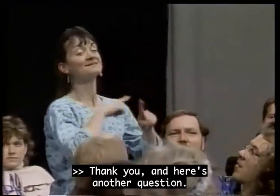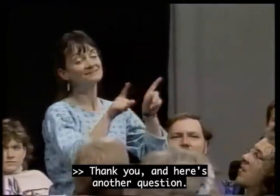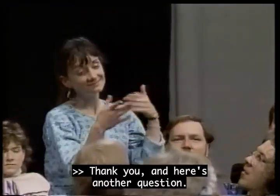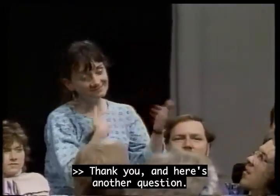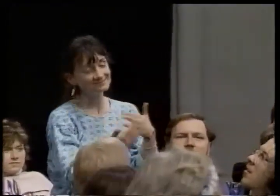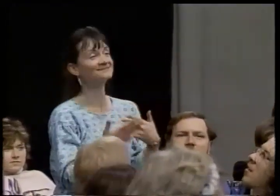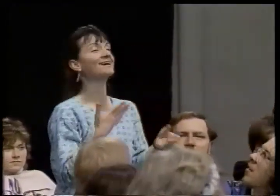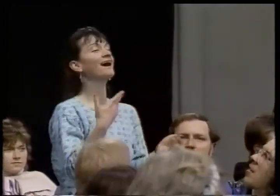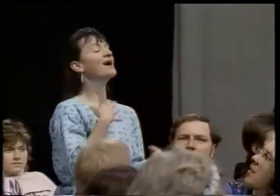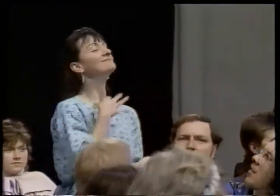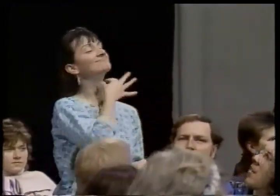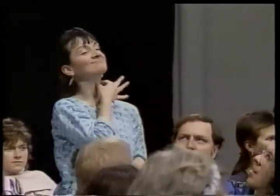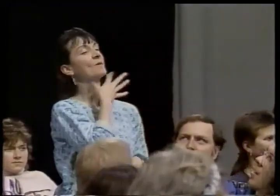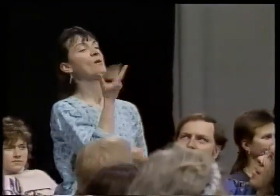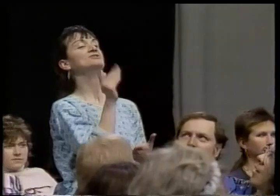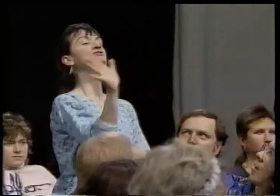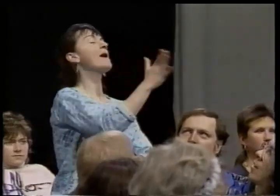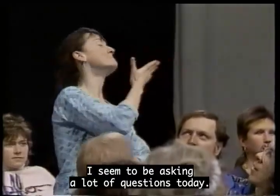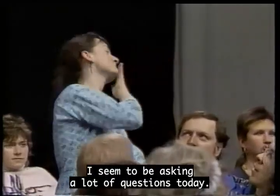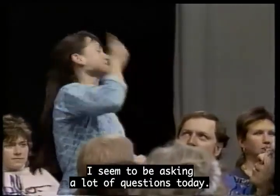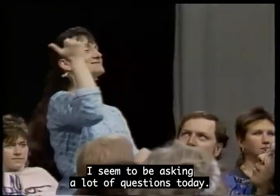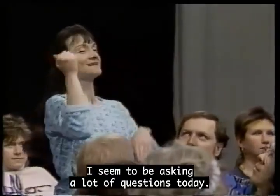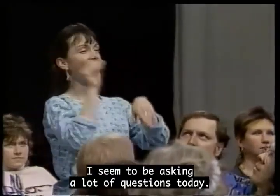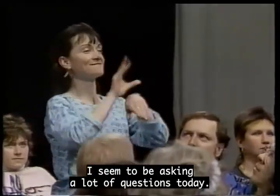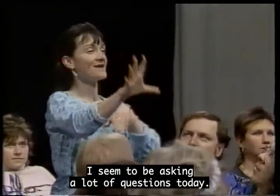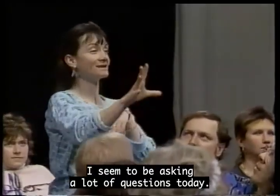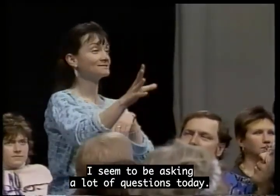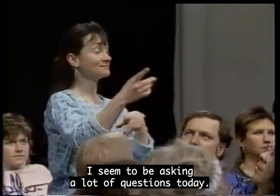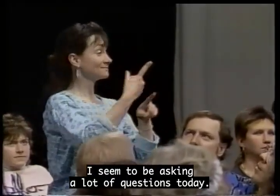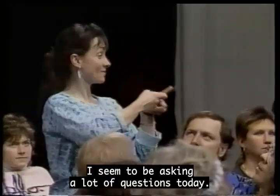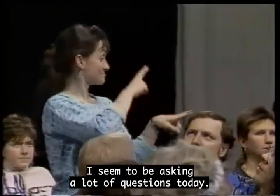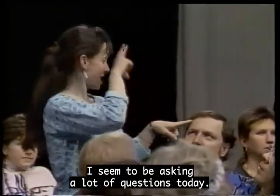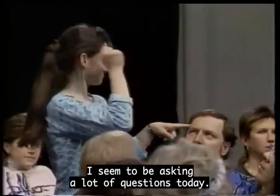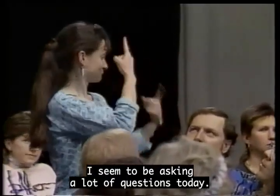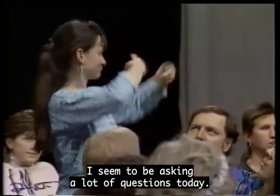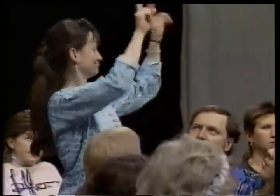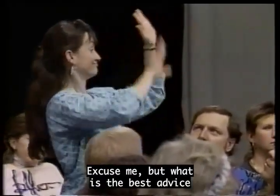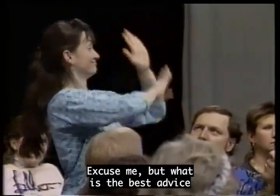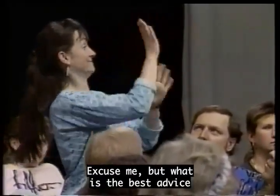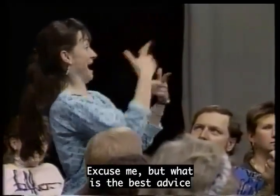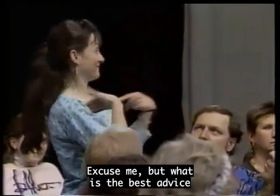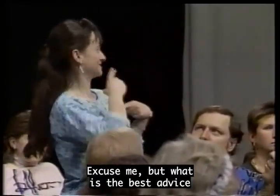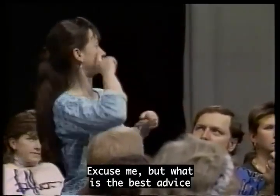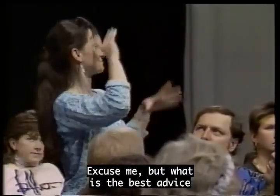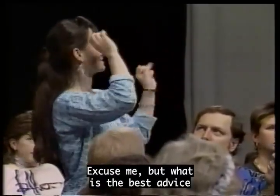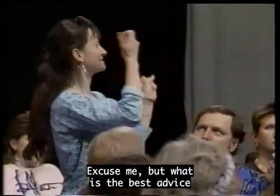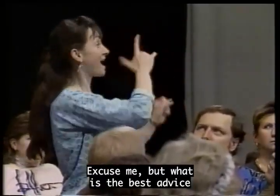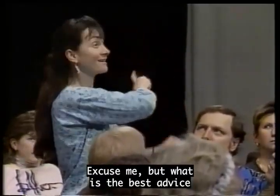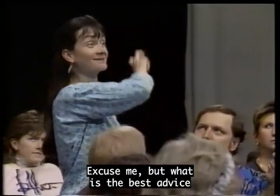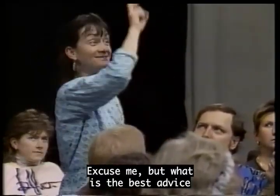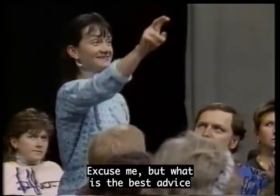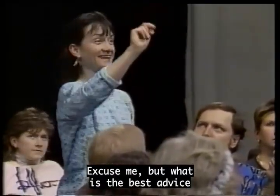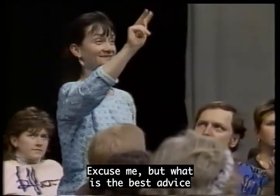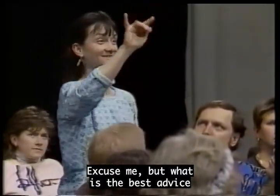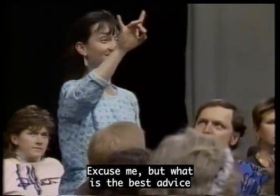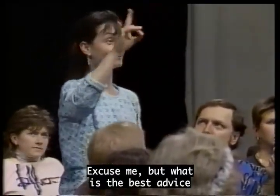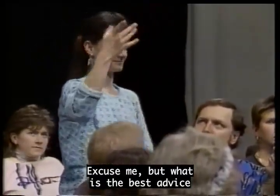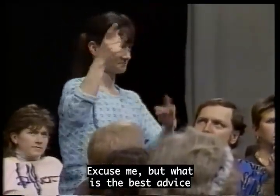I seem to be asking a lot of questions today, excuse me. But what is the best advice that you have to offer from